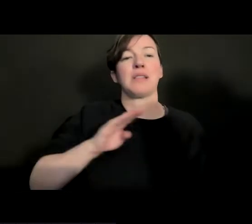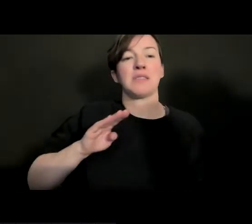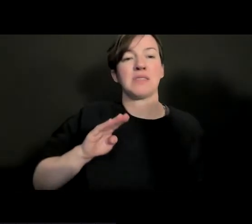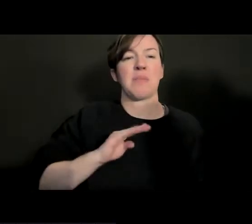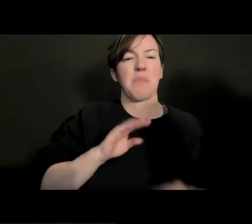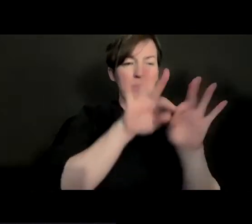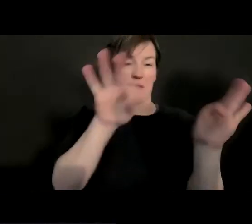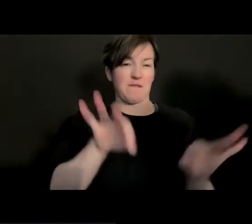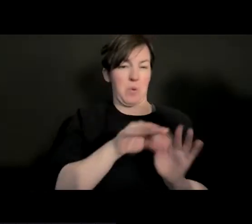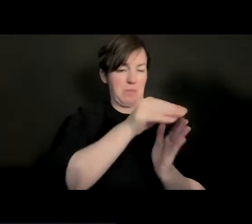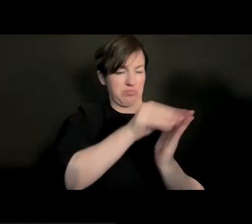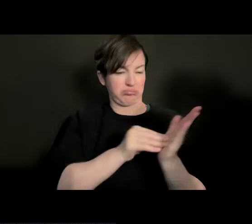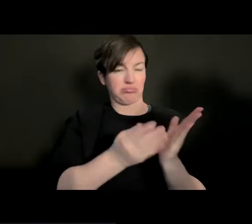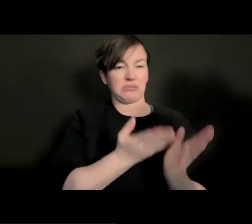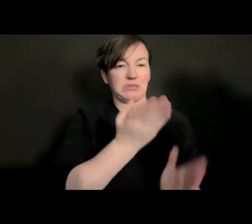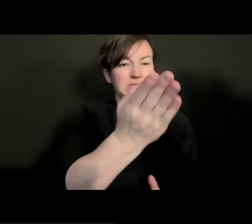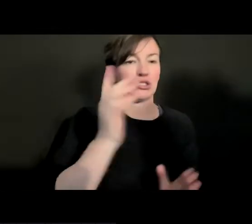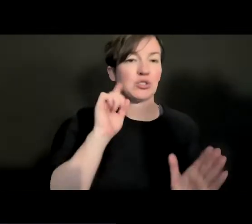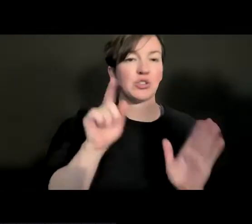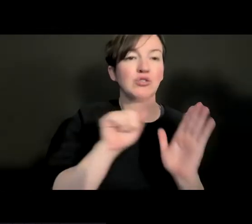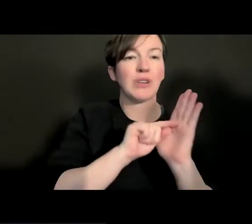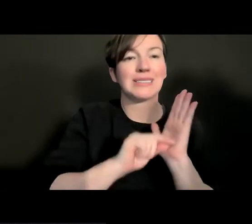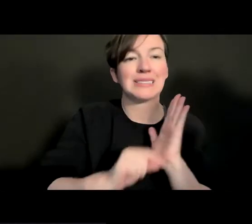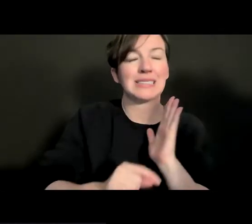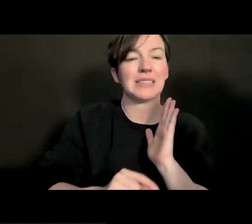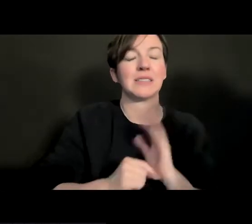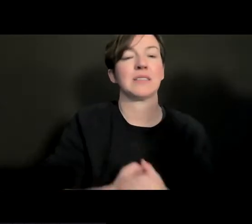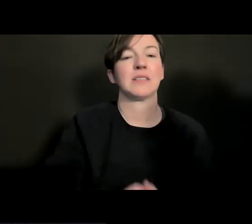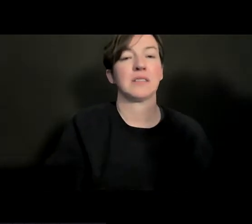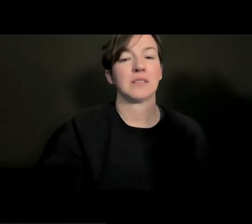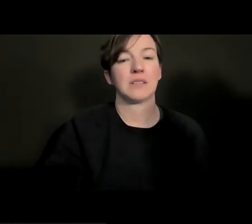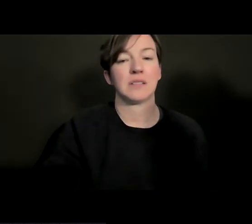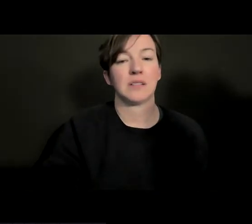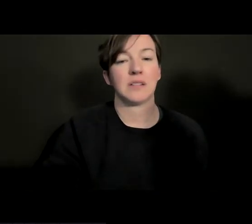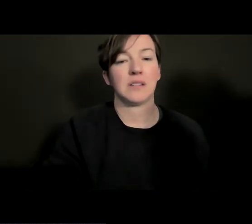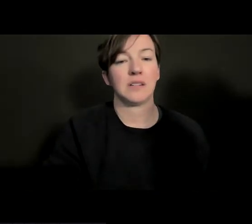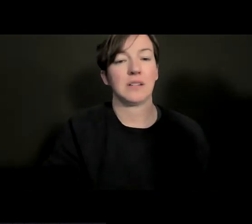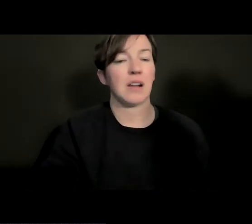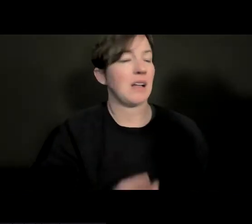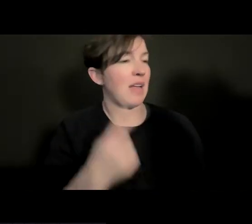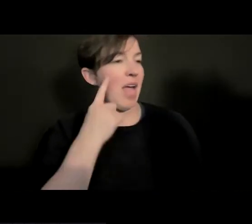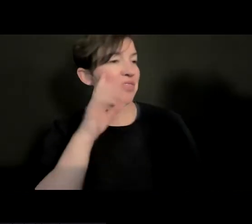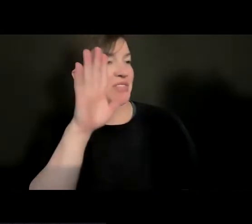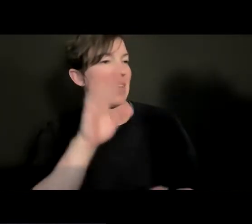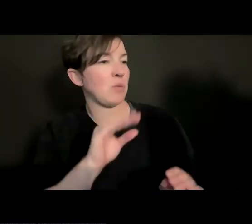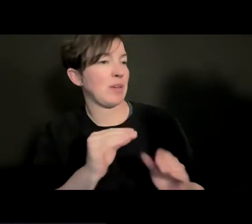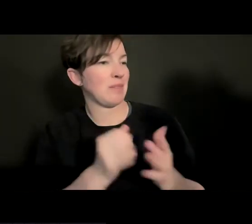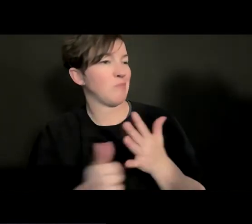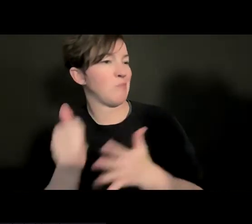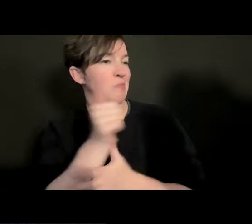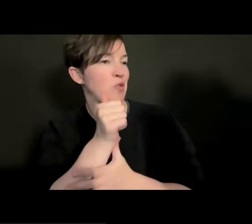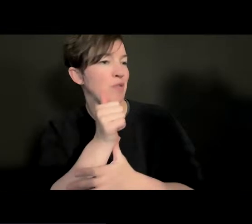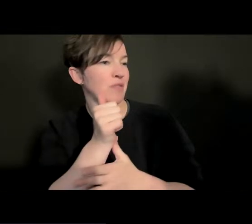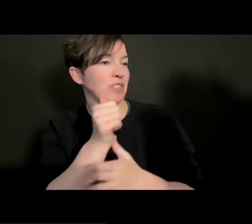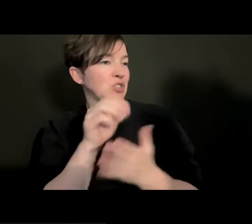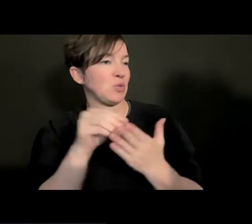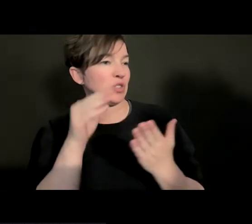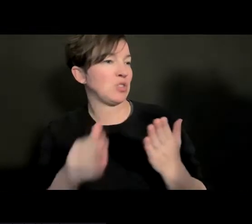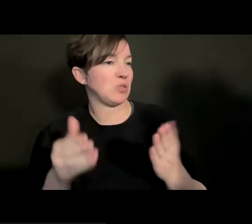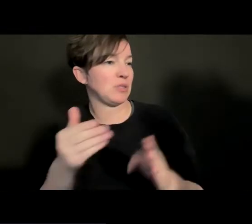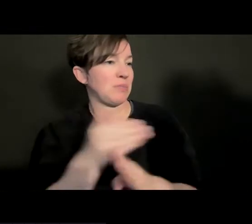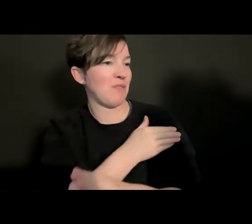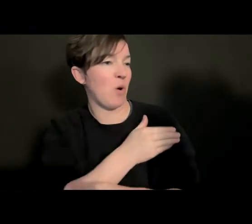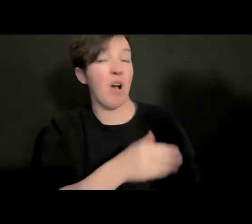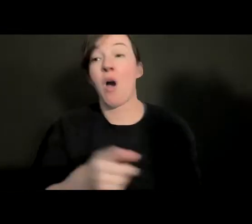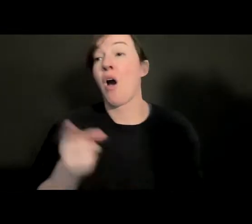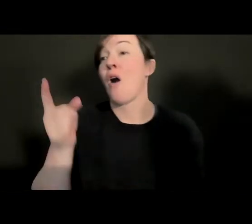submit it to the secretary. Trustee Griffin, Mhm. point of order. I think we moved the students up before public Oh, comment. you're